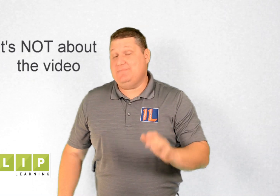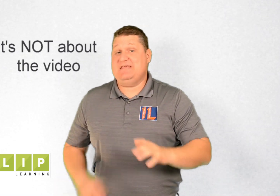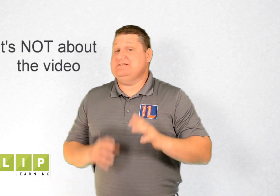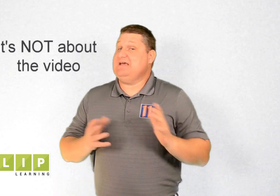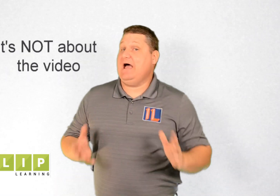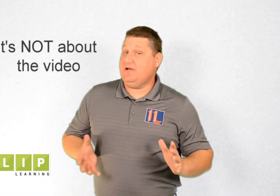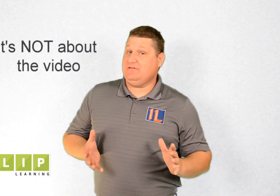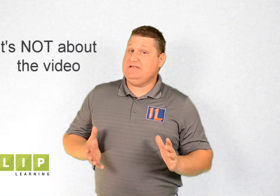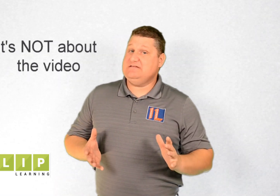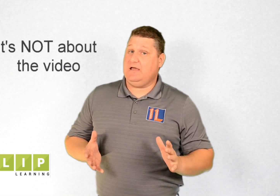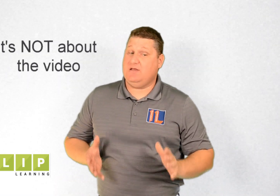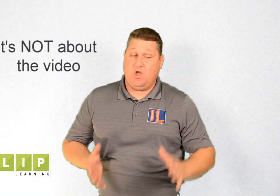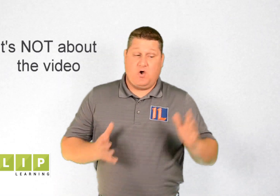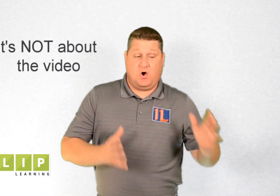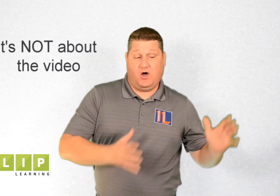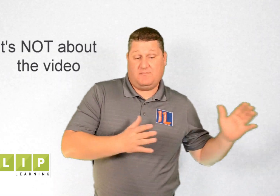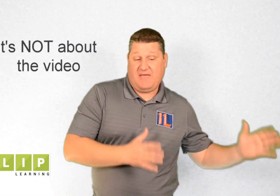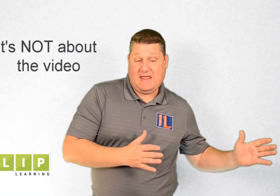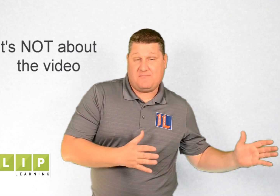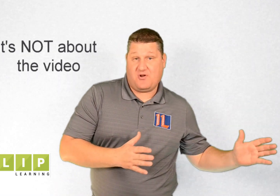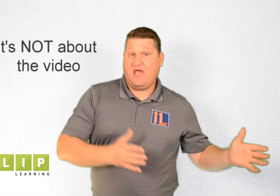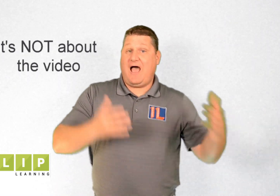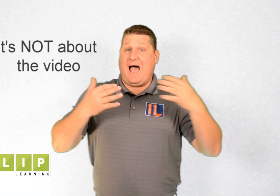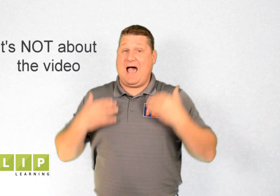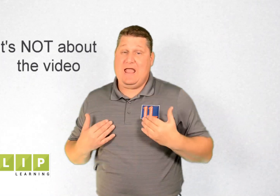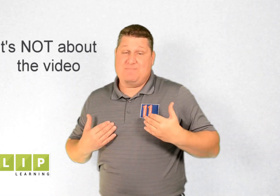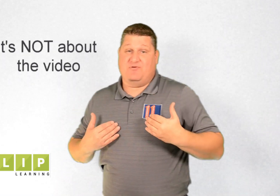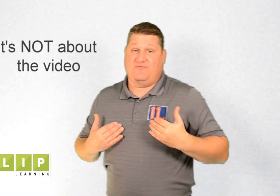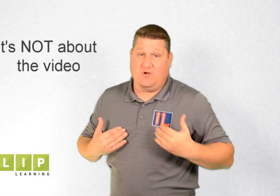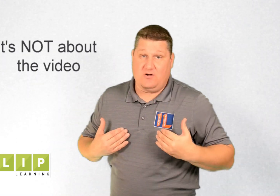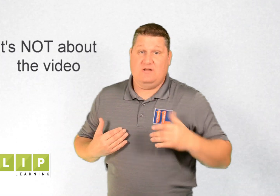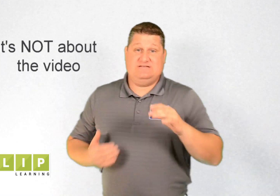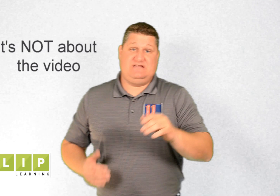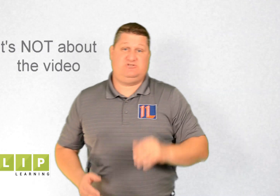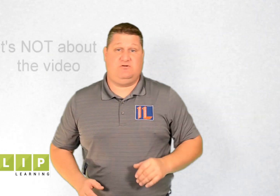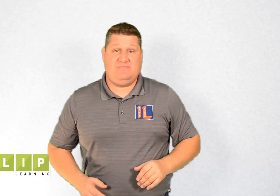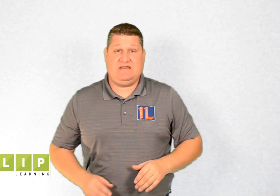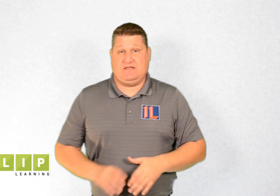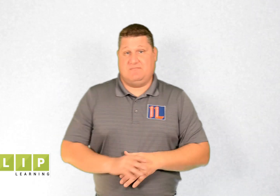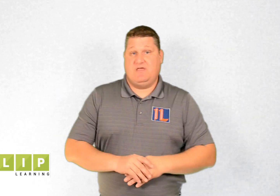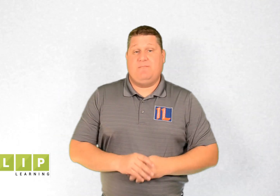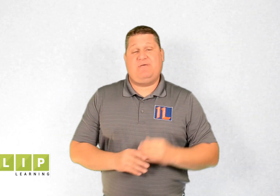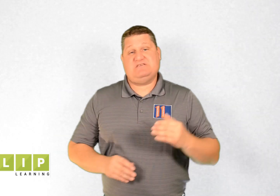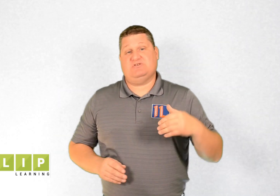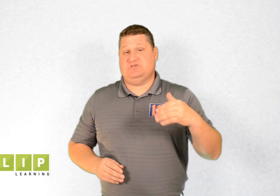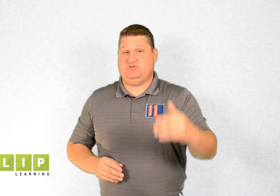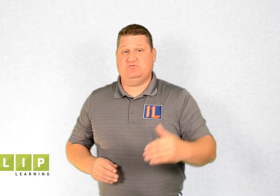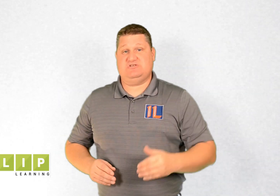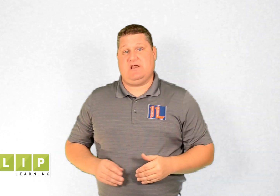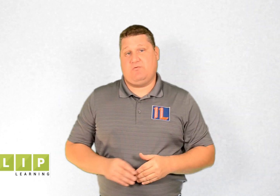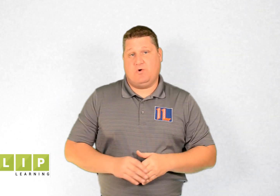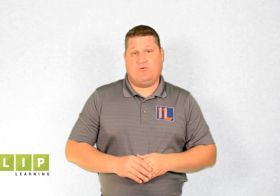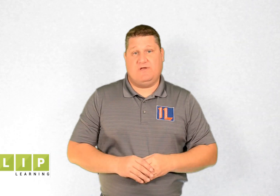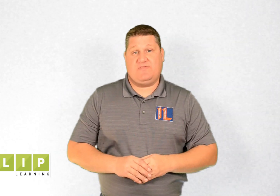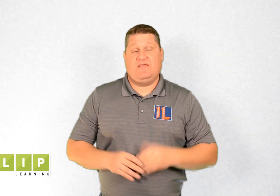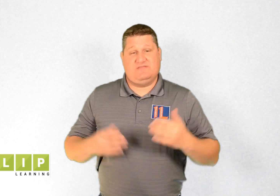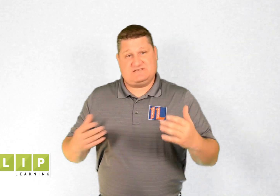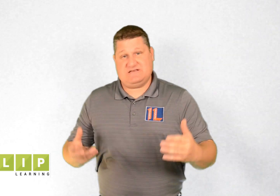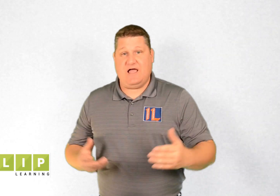be entirely done on paper. I prefer digital medium based on the students that I work with, the style